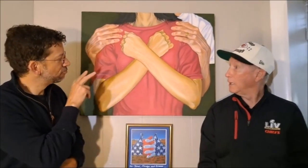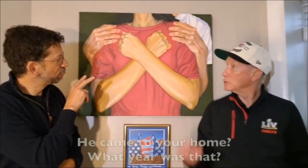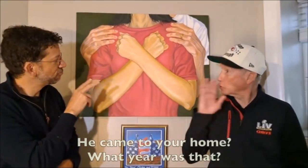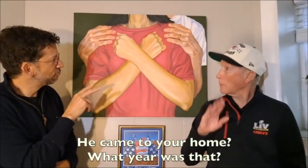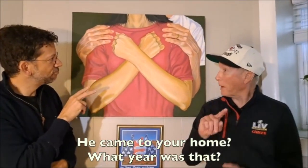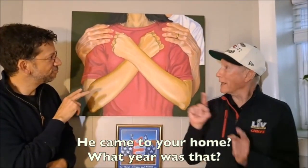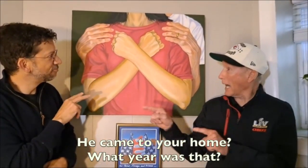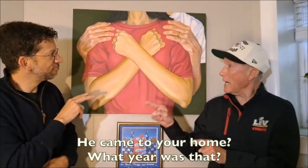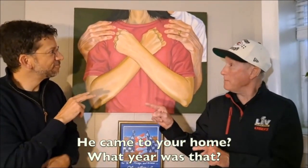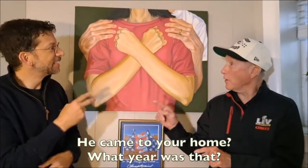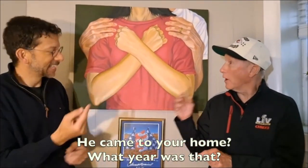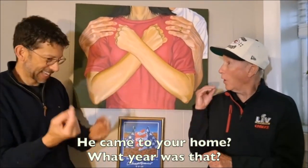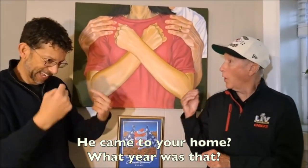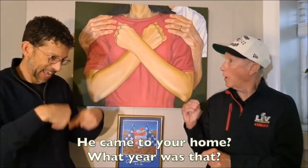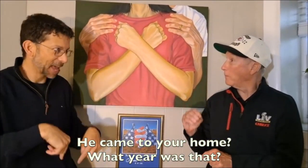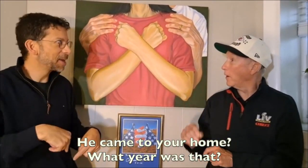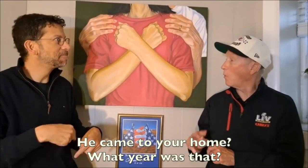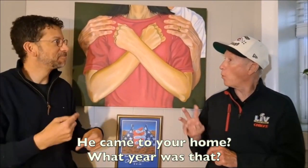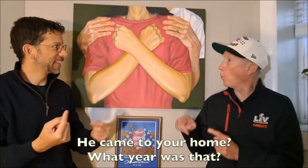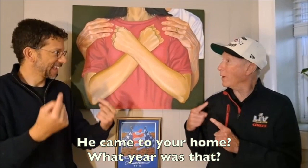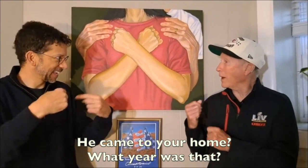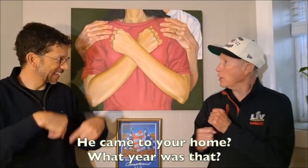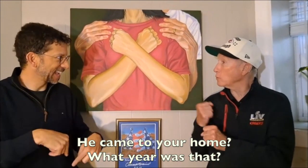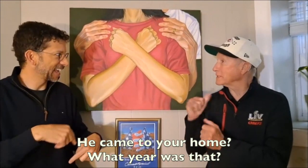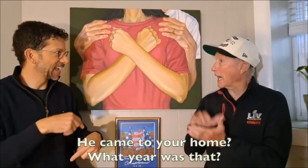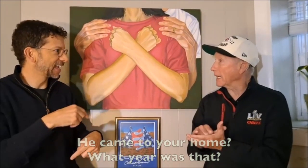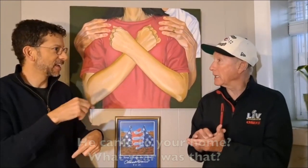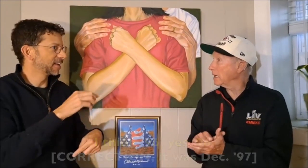So that bad game, what year was that?